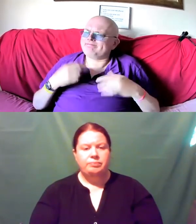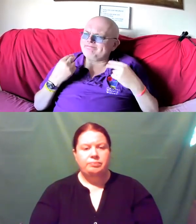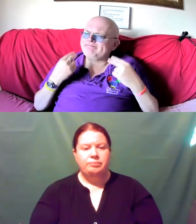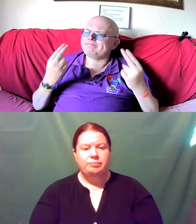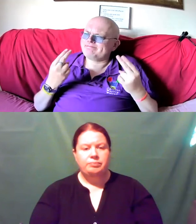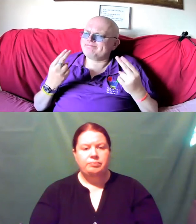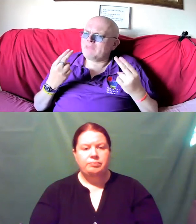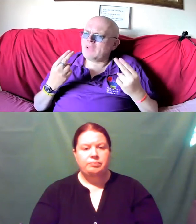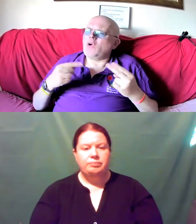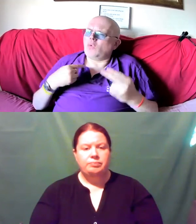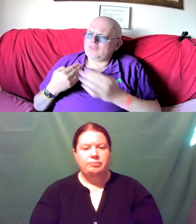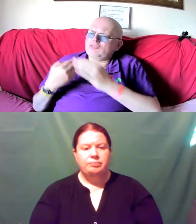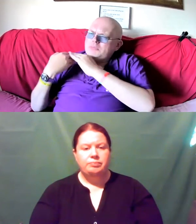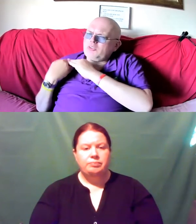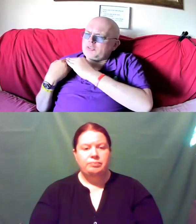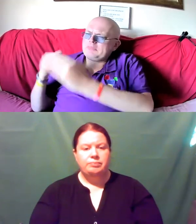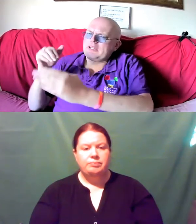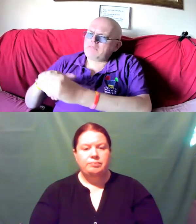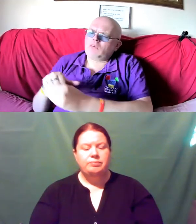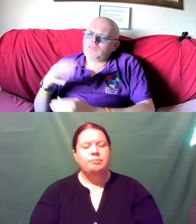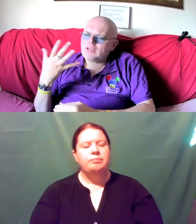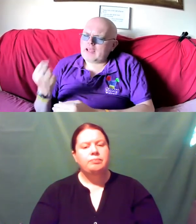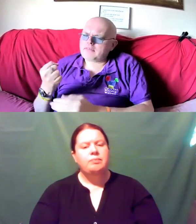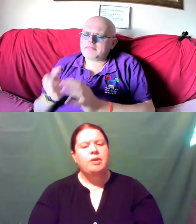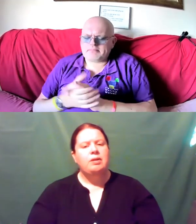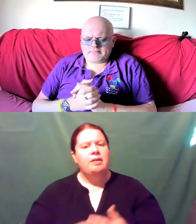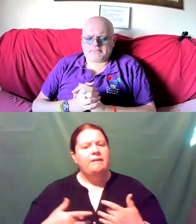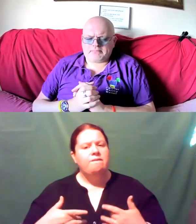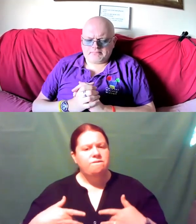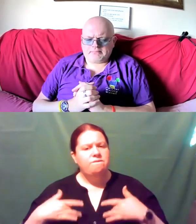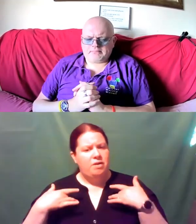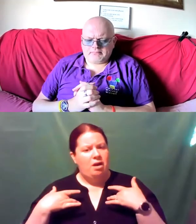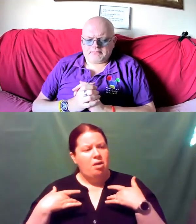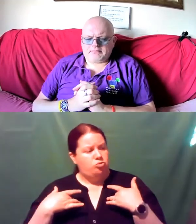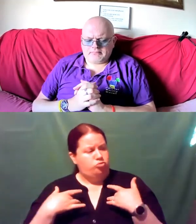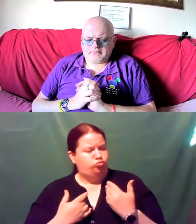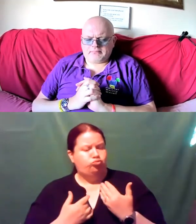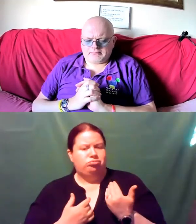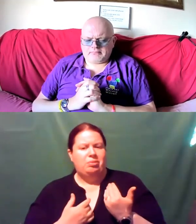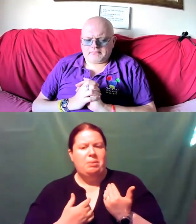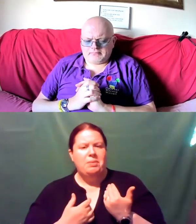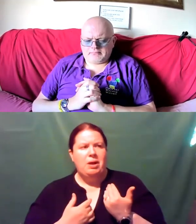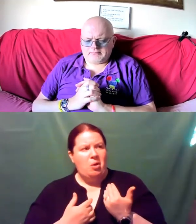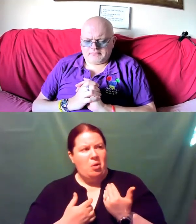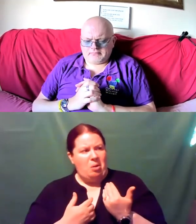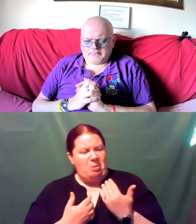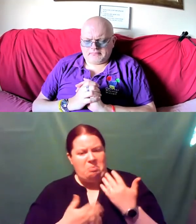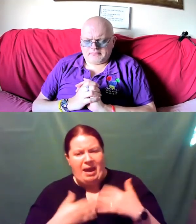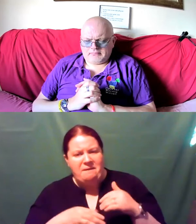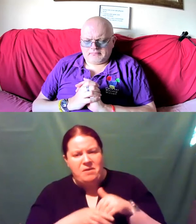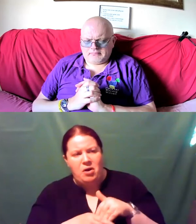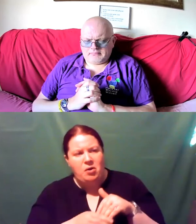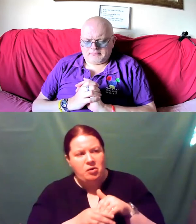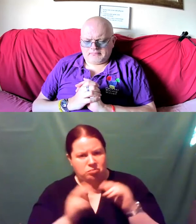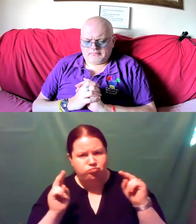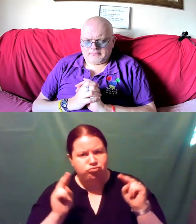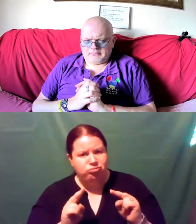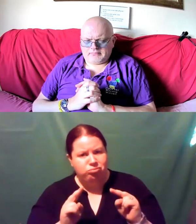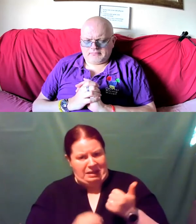have a responsibility to take that. Yeah, certainly feels like it's been less painful than I thought it was going to be, but I'm sure that's not the experience of